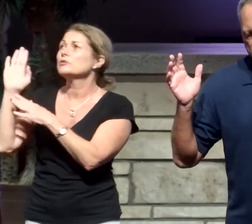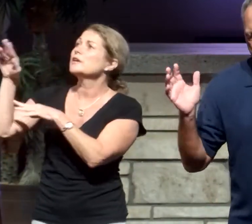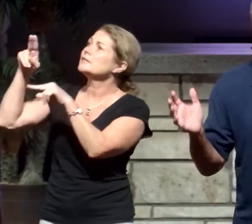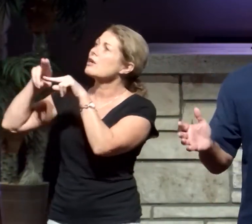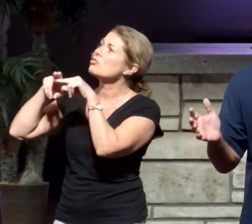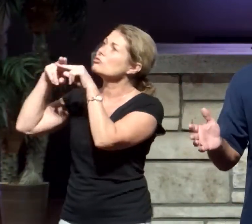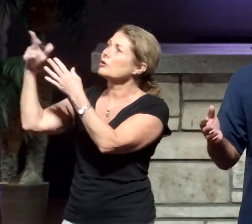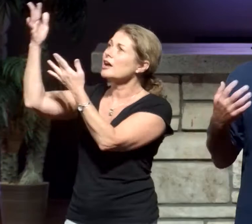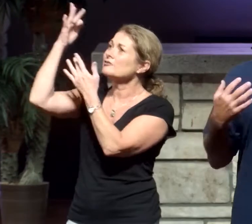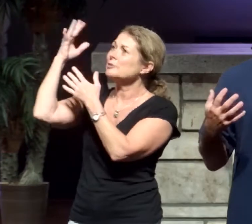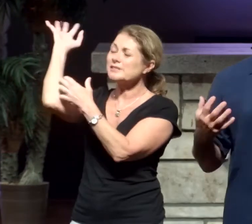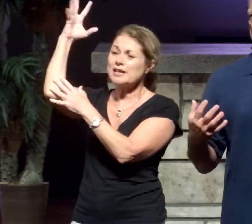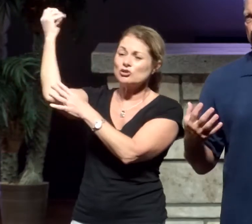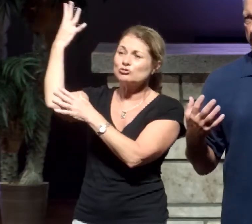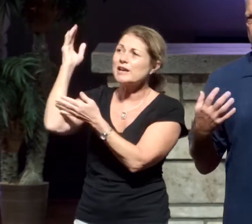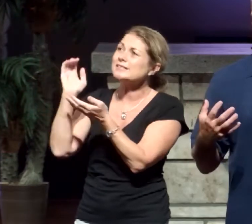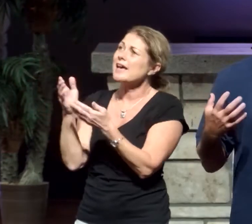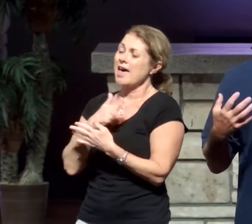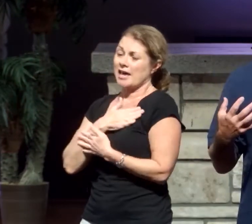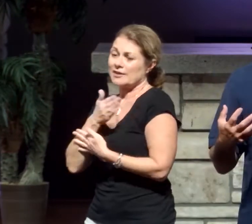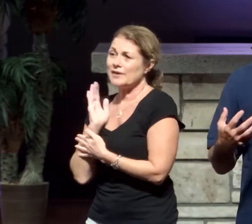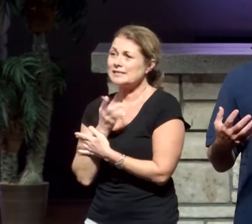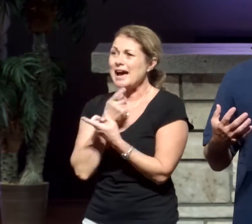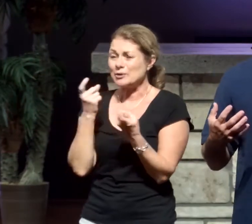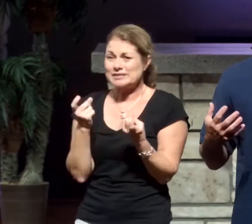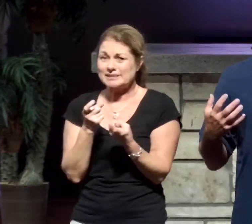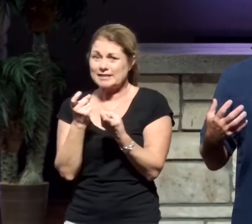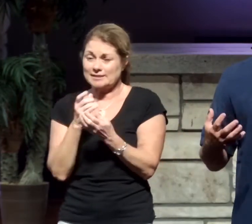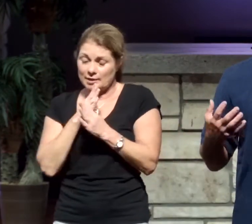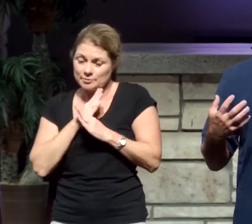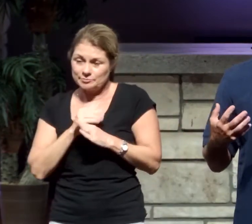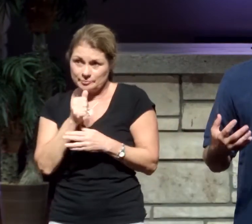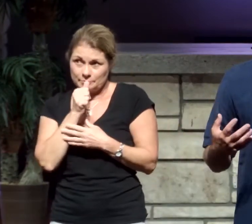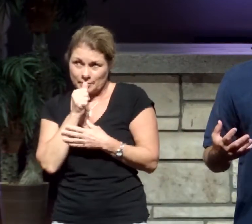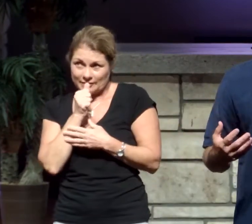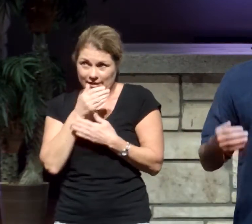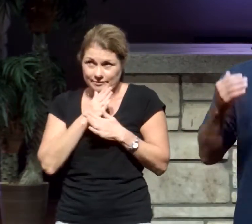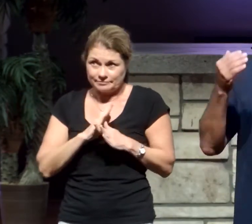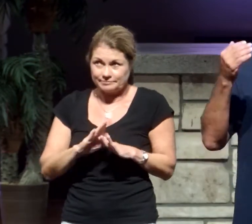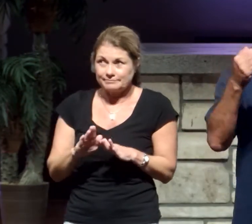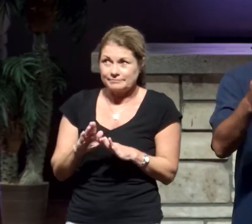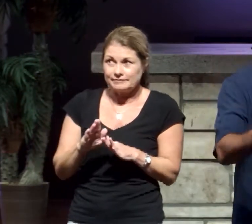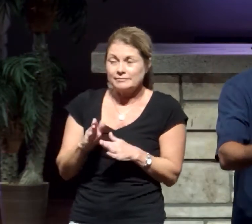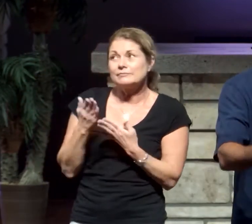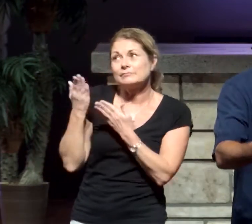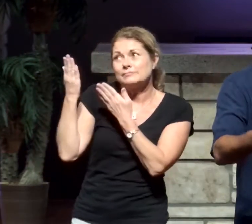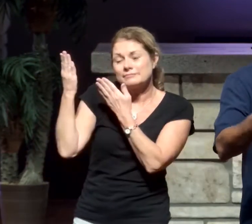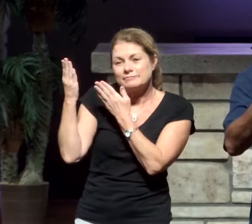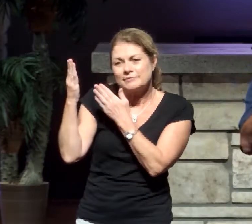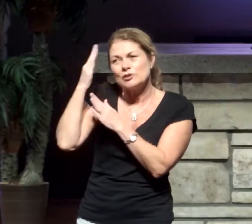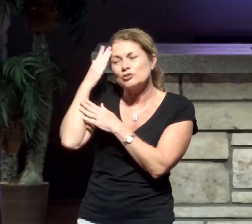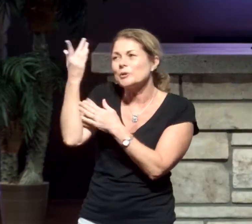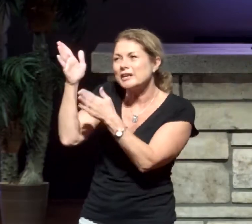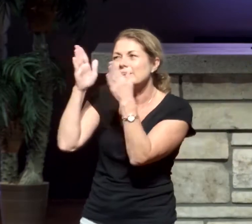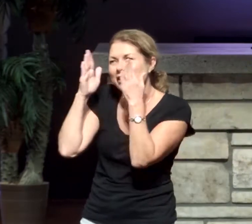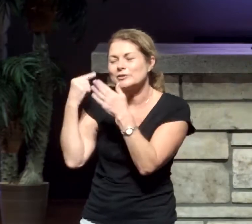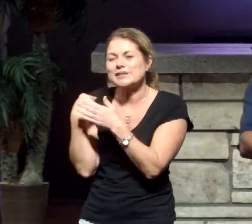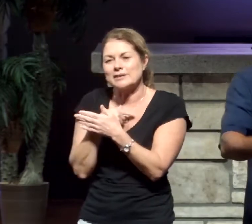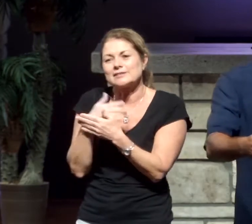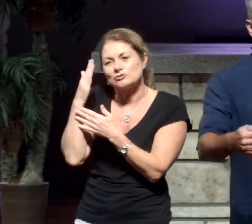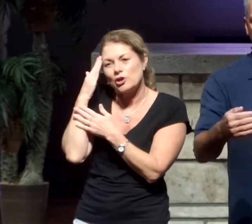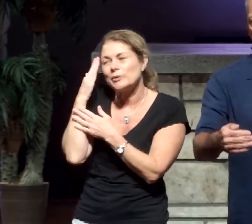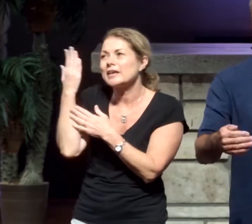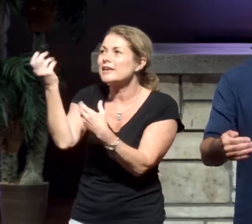and we confess our sins privately in the silence of our own hearts. We confess our sin before him, knowing that he hears us, knowing that he loves